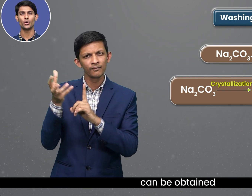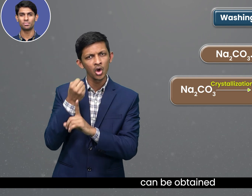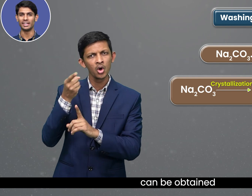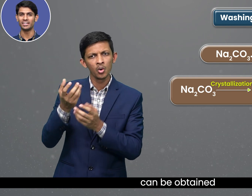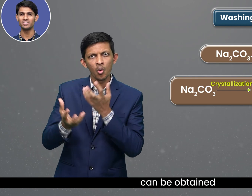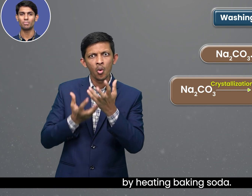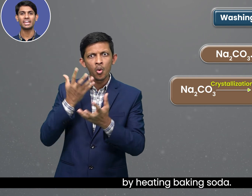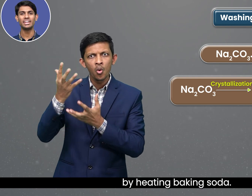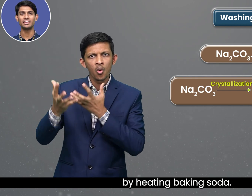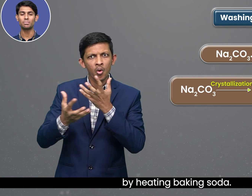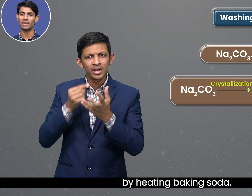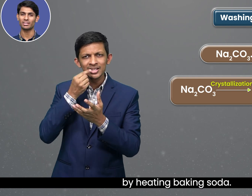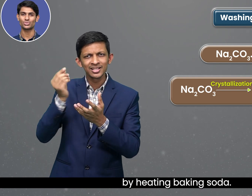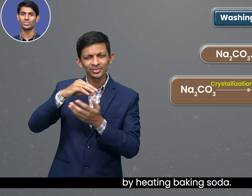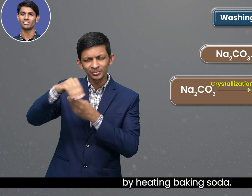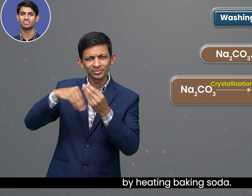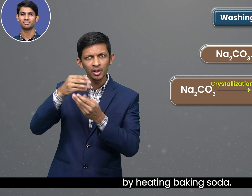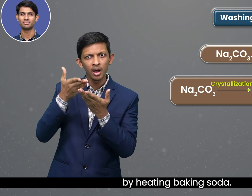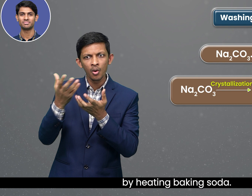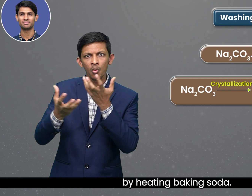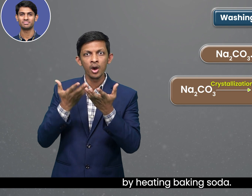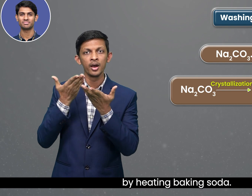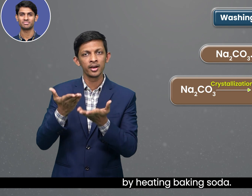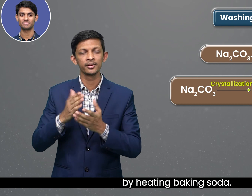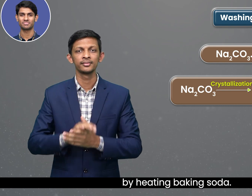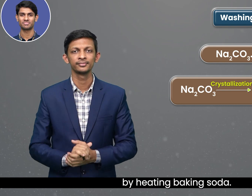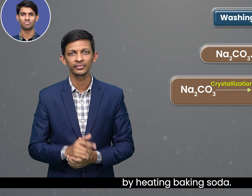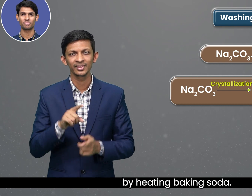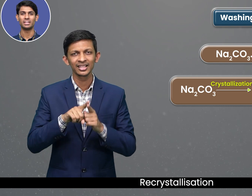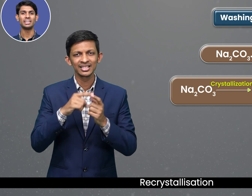can be obtained by heating baking soda.